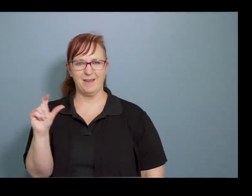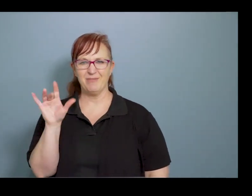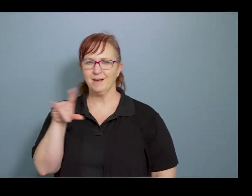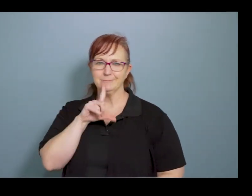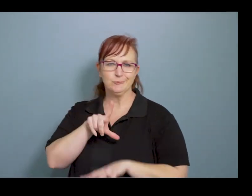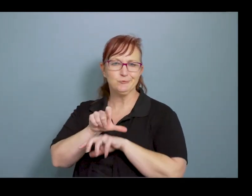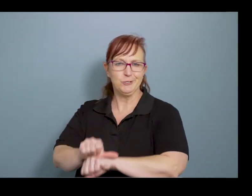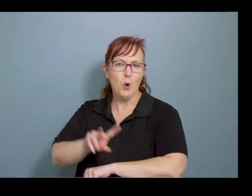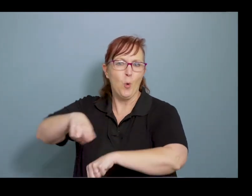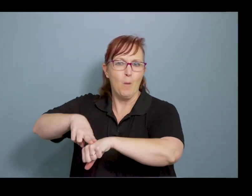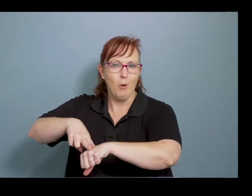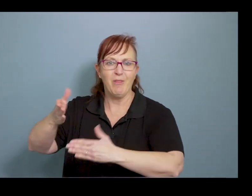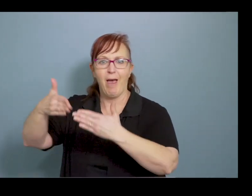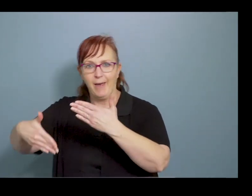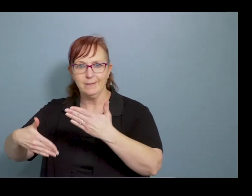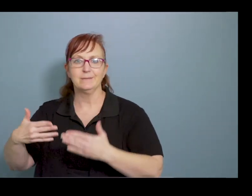have an open